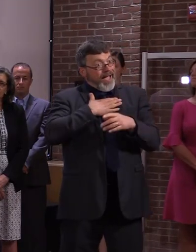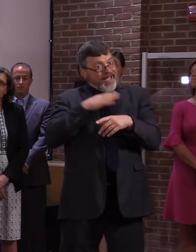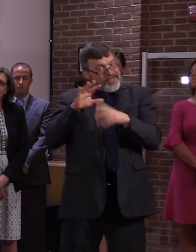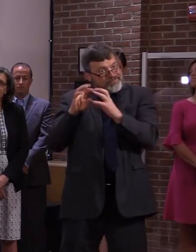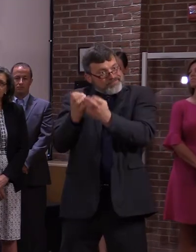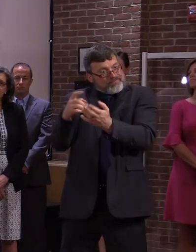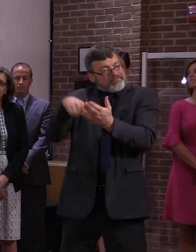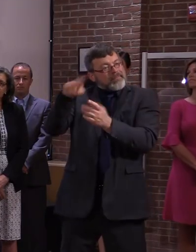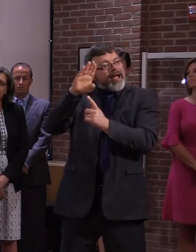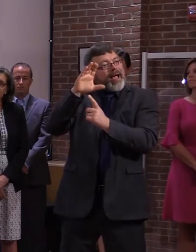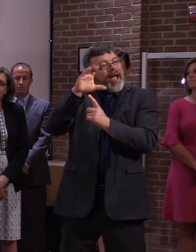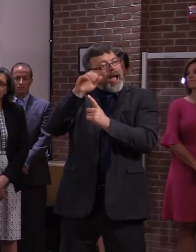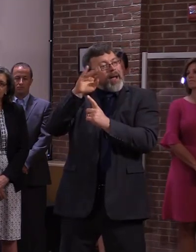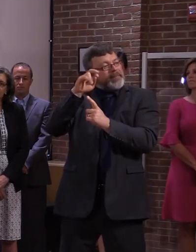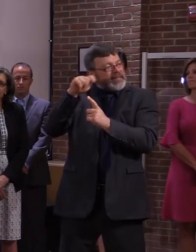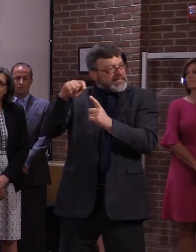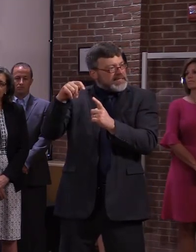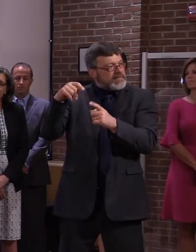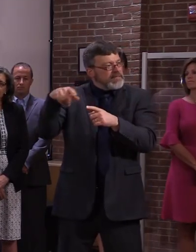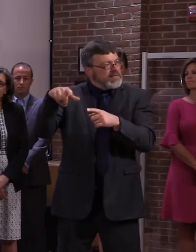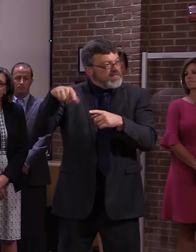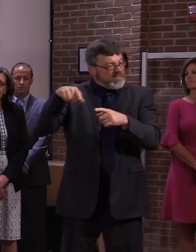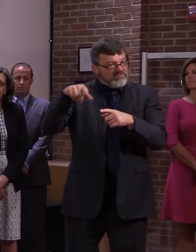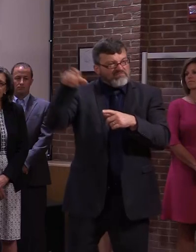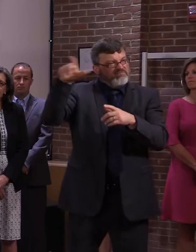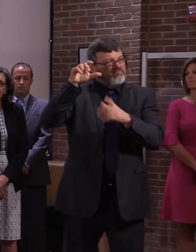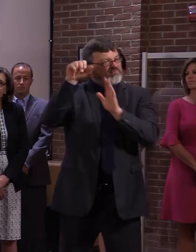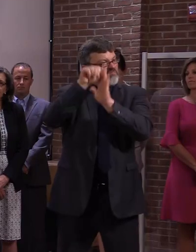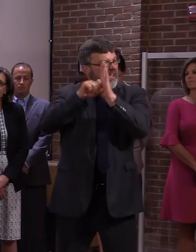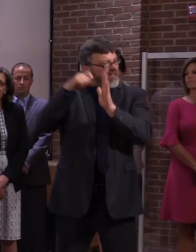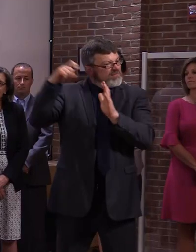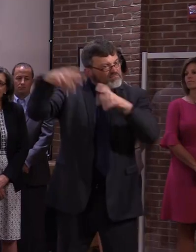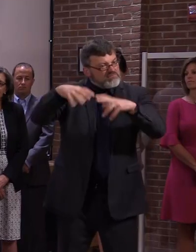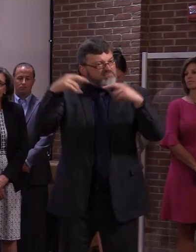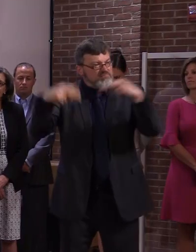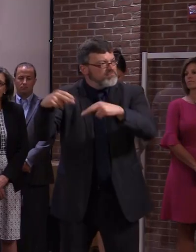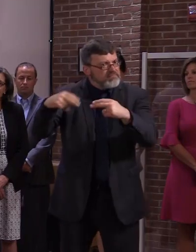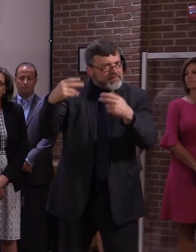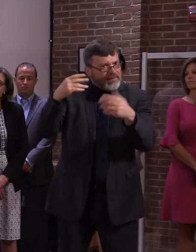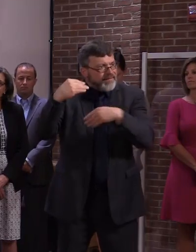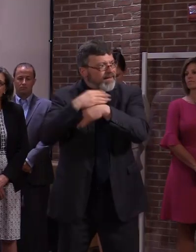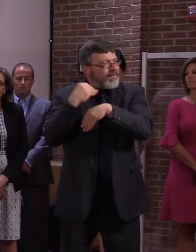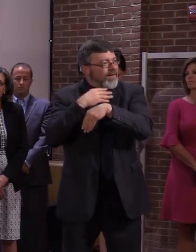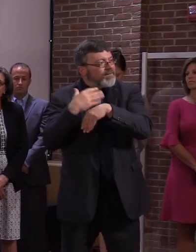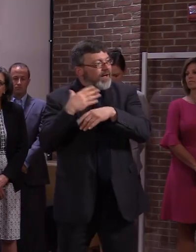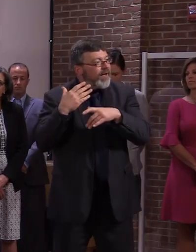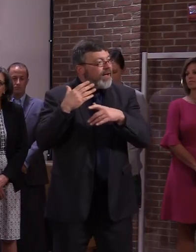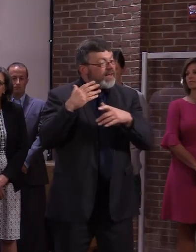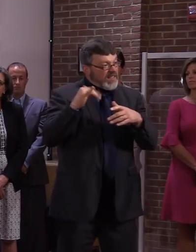fully operational even while they took on the additional responsibilities of this pandemic.